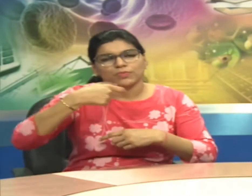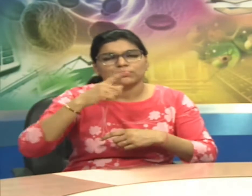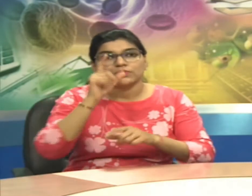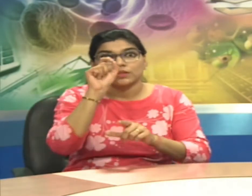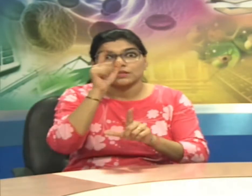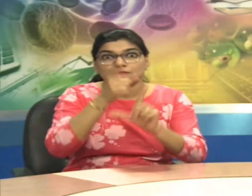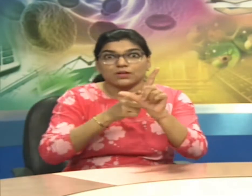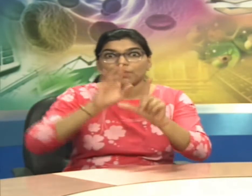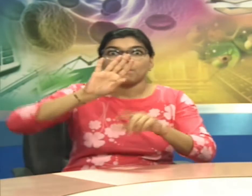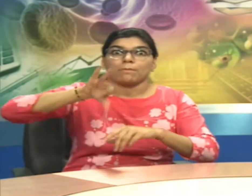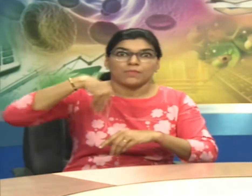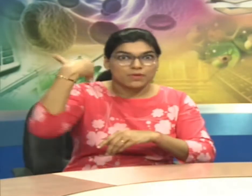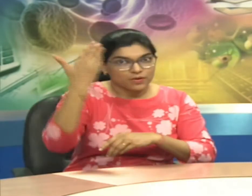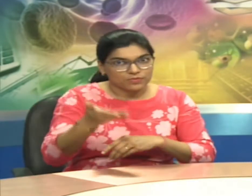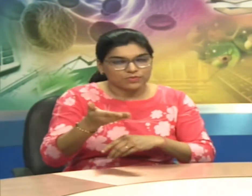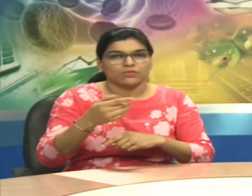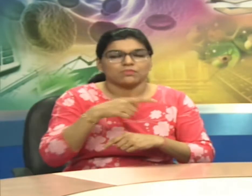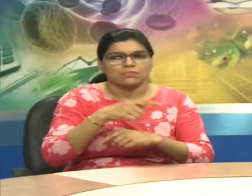agrees, and after 10 years